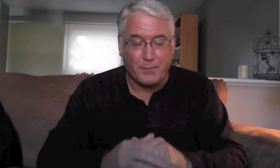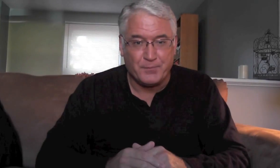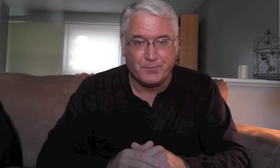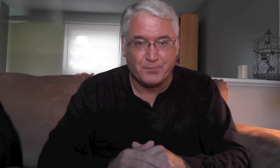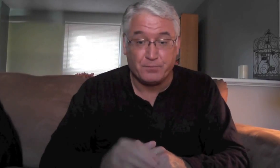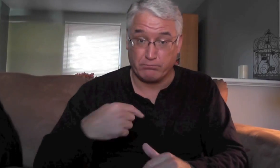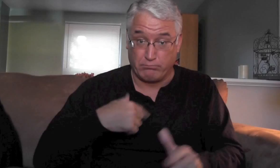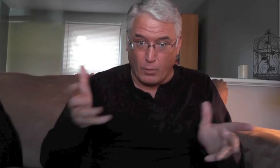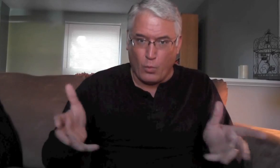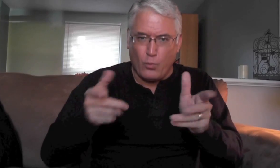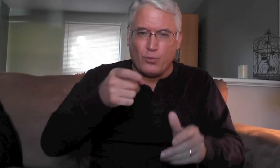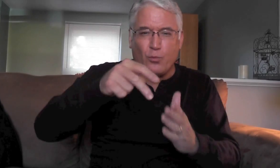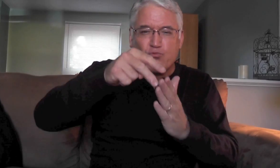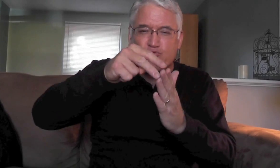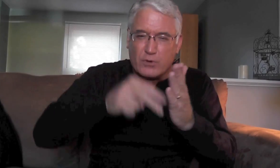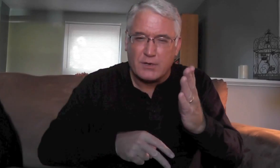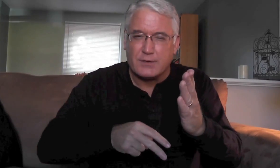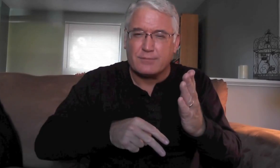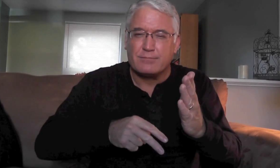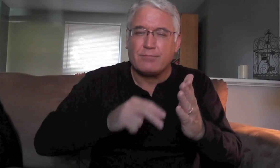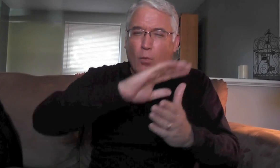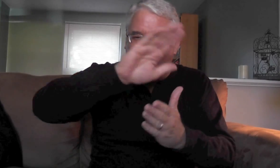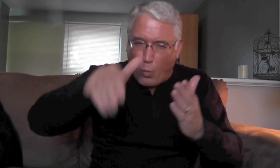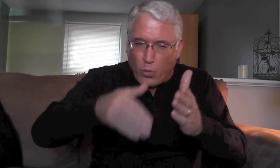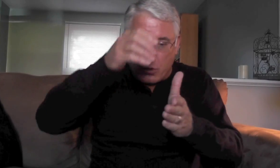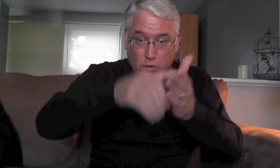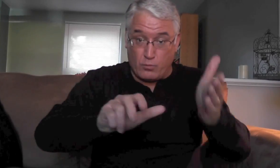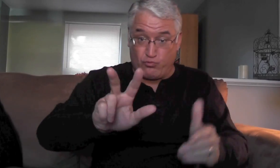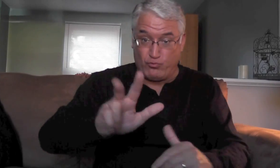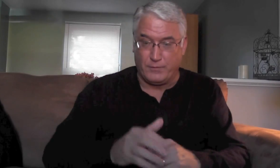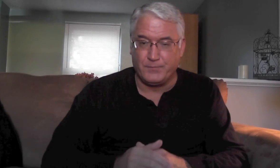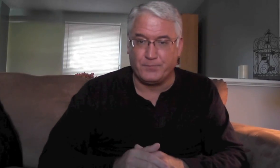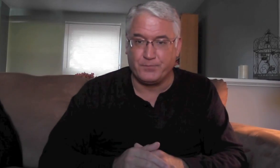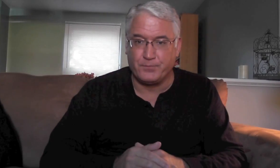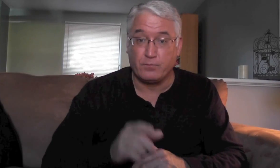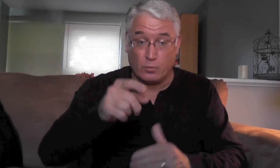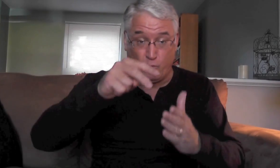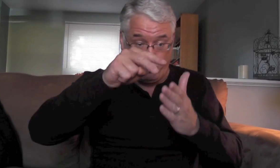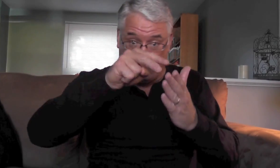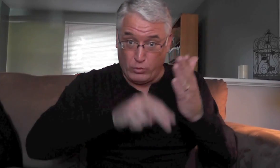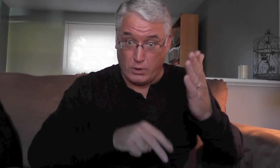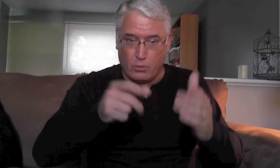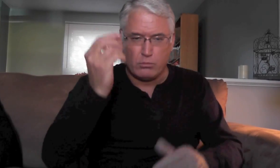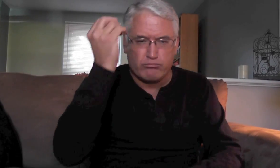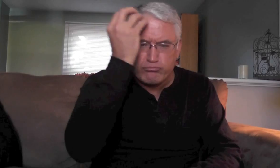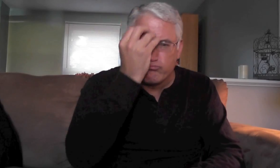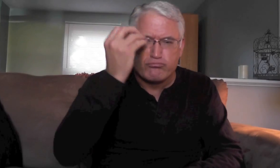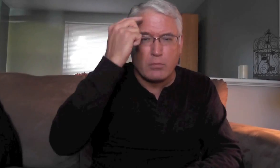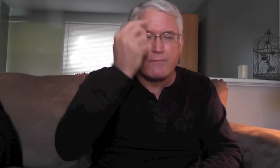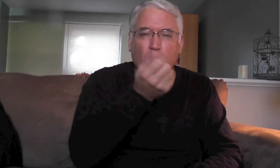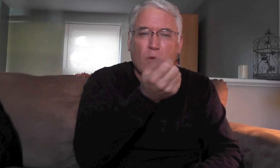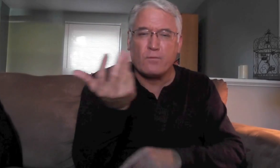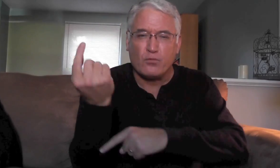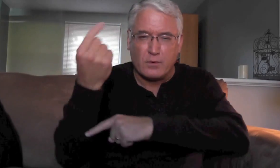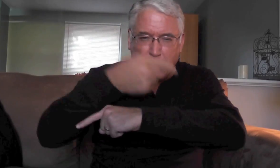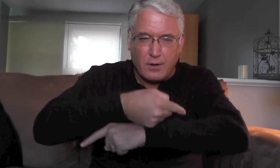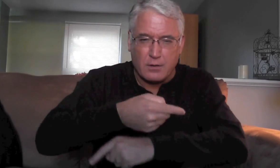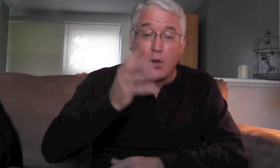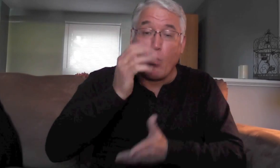given to the Jewish people. I encourage you to read all of chapter 3 in Romans. Read it and meditate on it